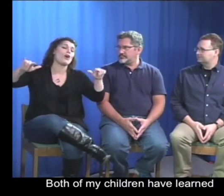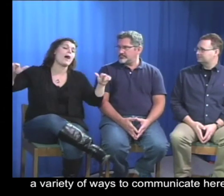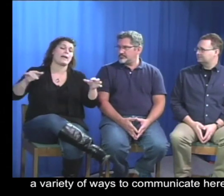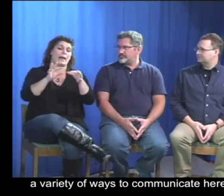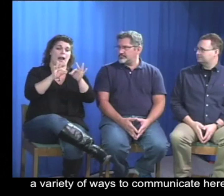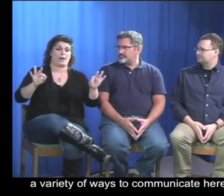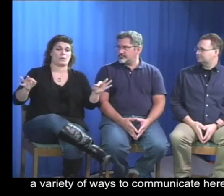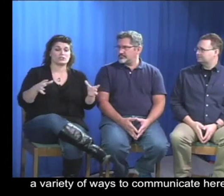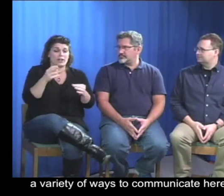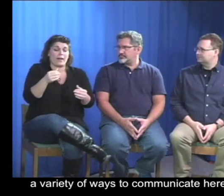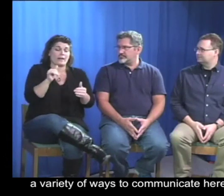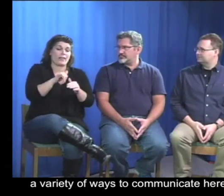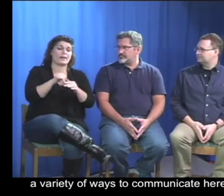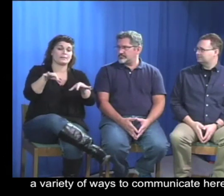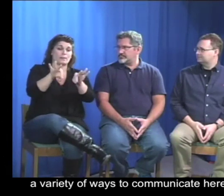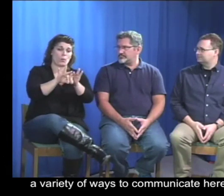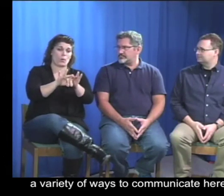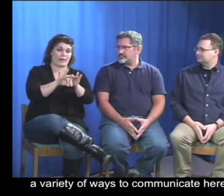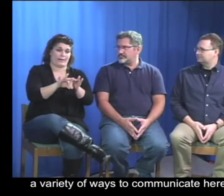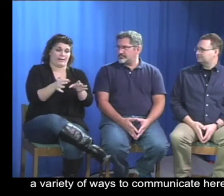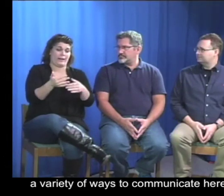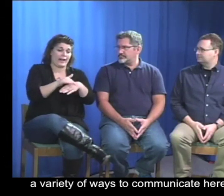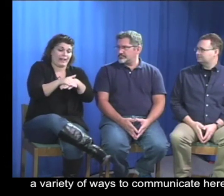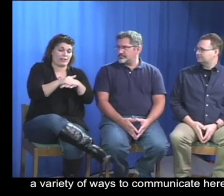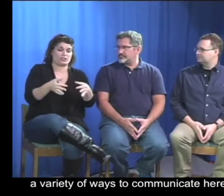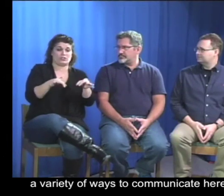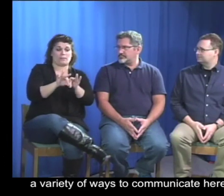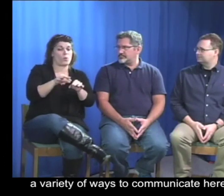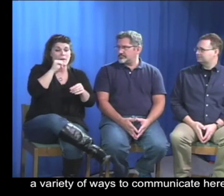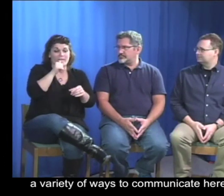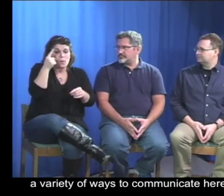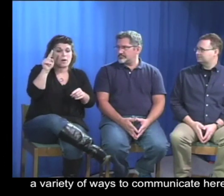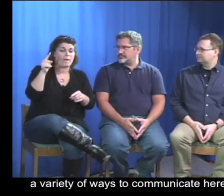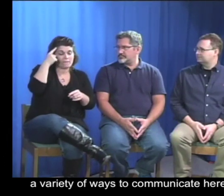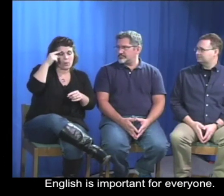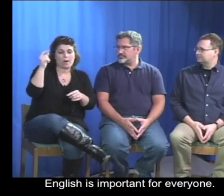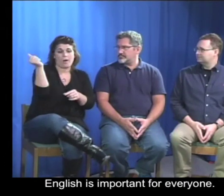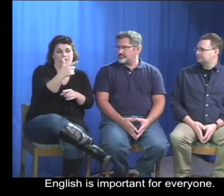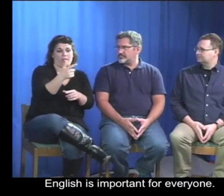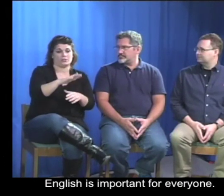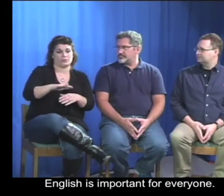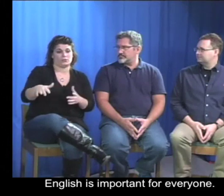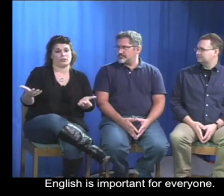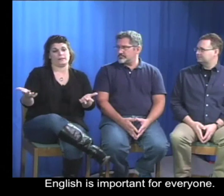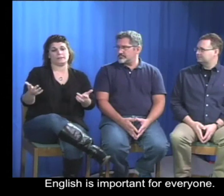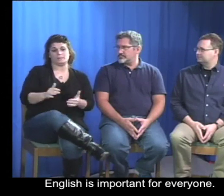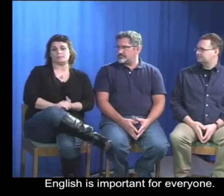have learned a variety of ways to communicate here. English is important, and it's important for everyone.